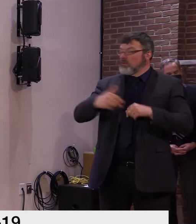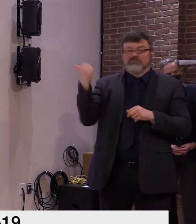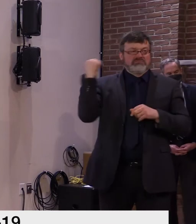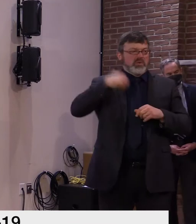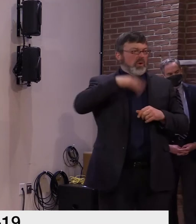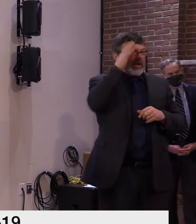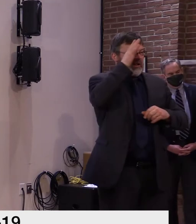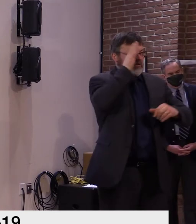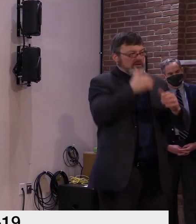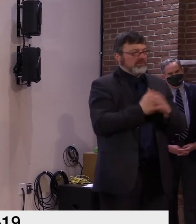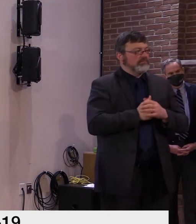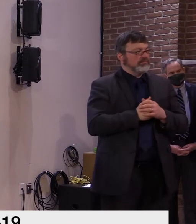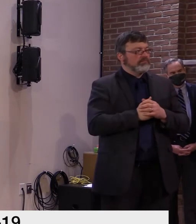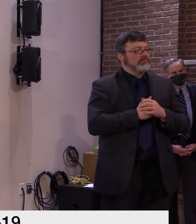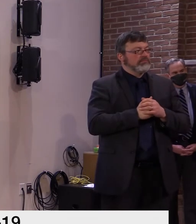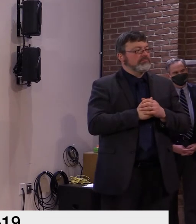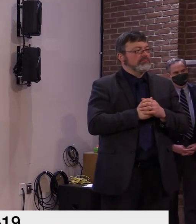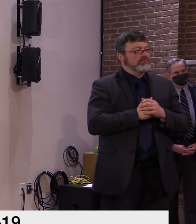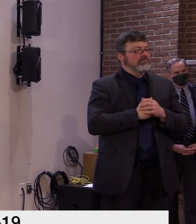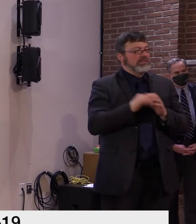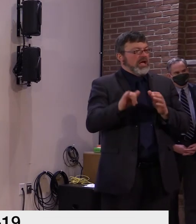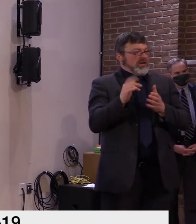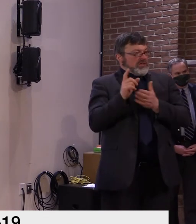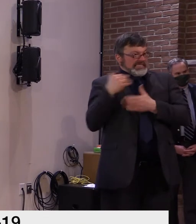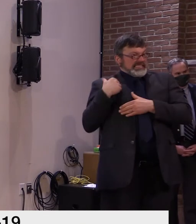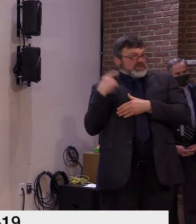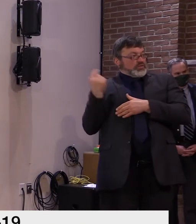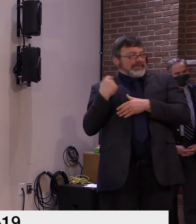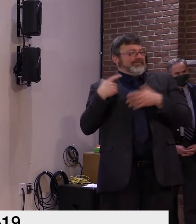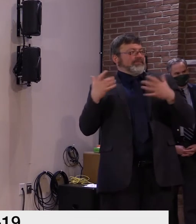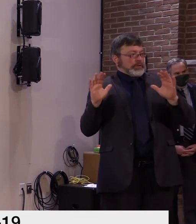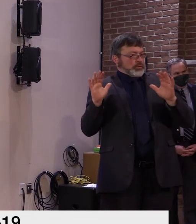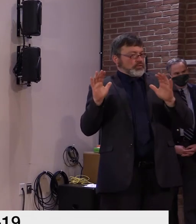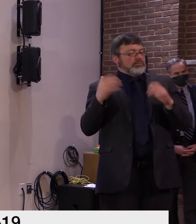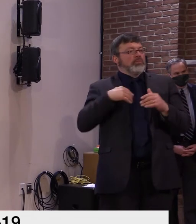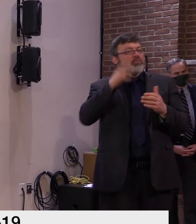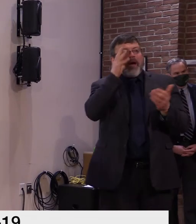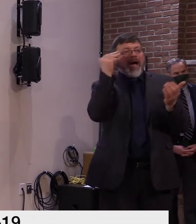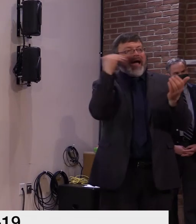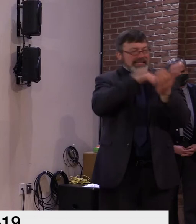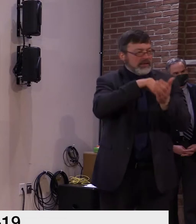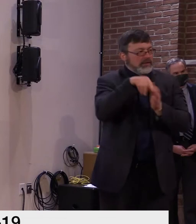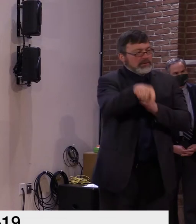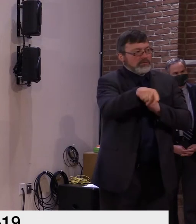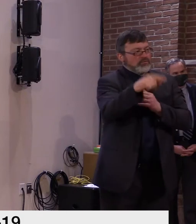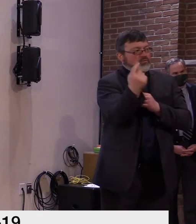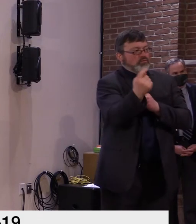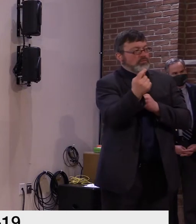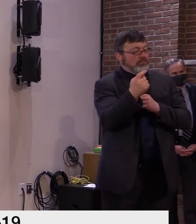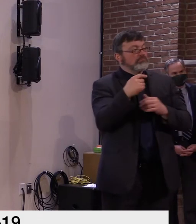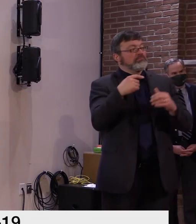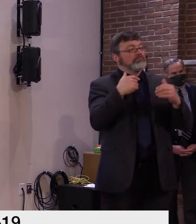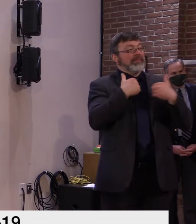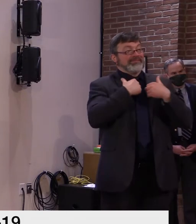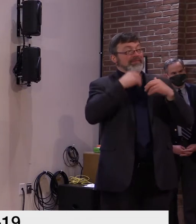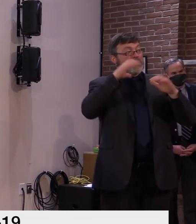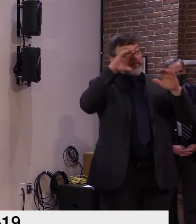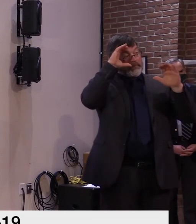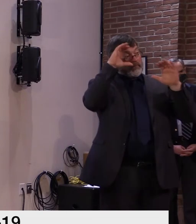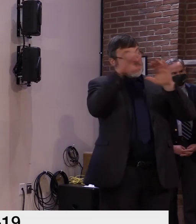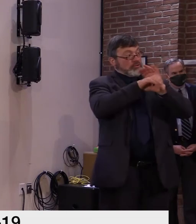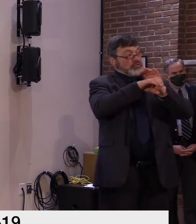or two a day is too much. It is tragic. But at the same time, when you compare it